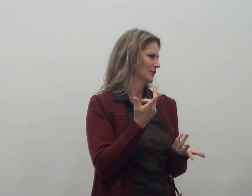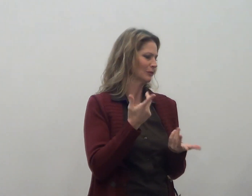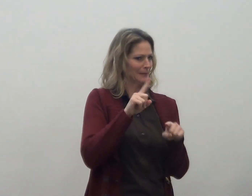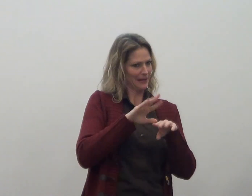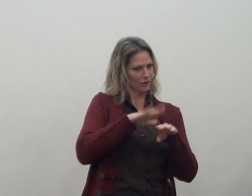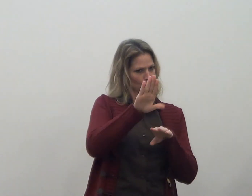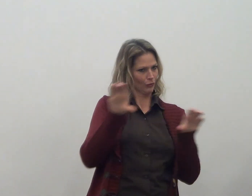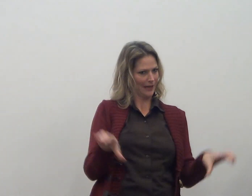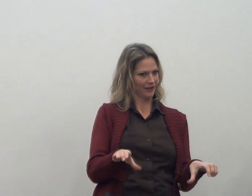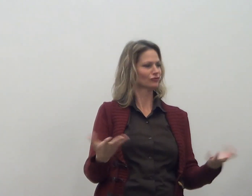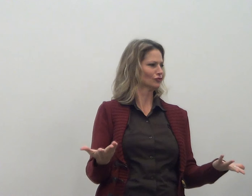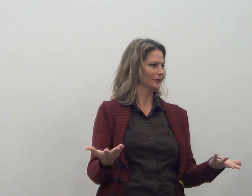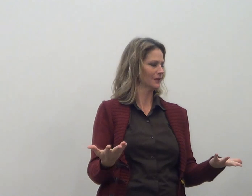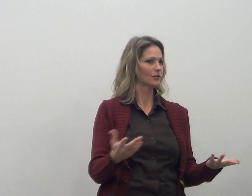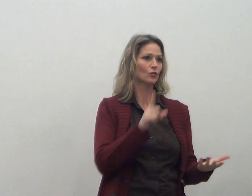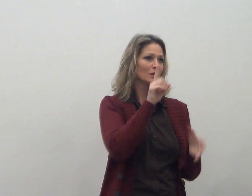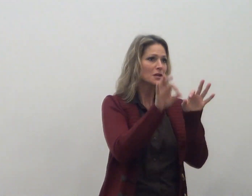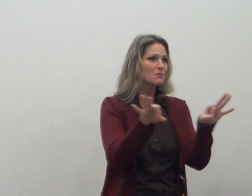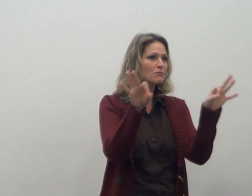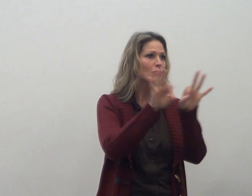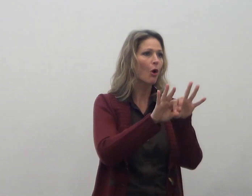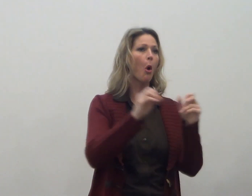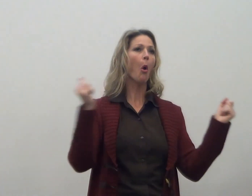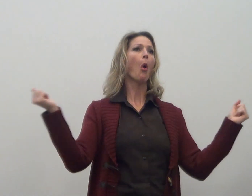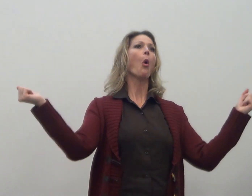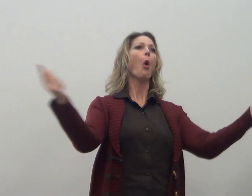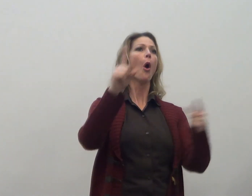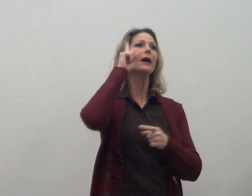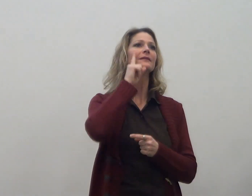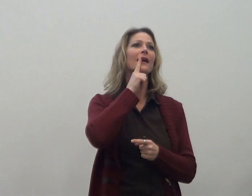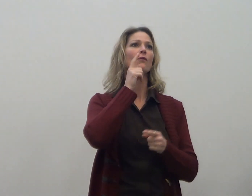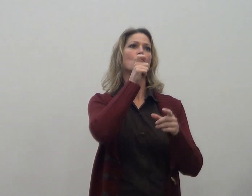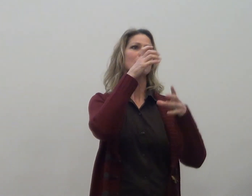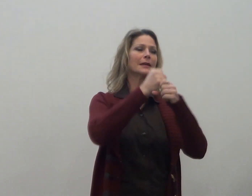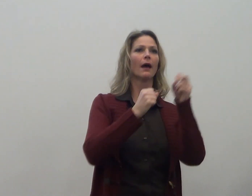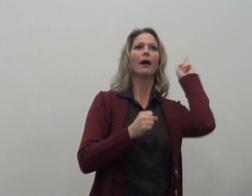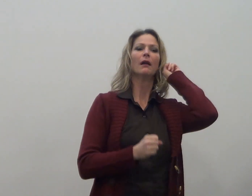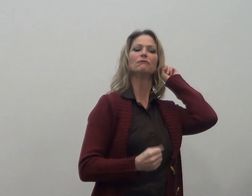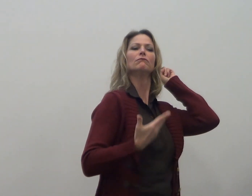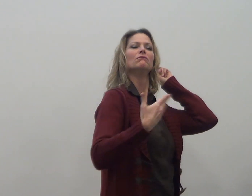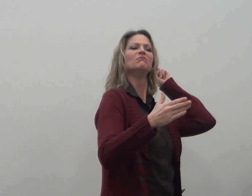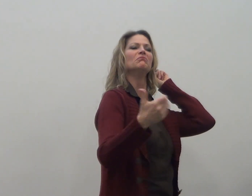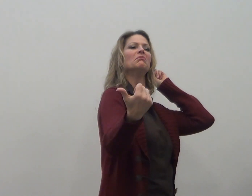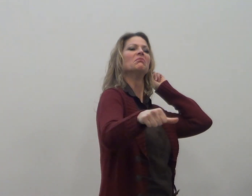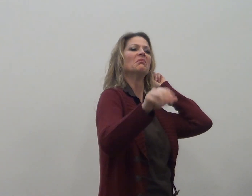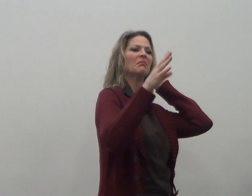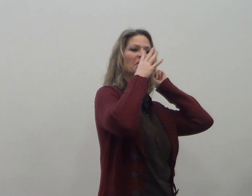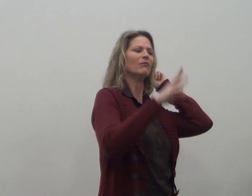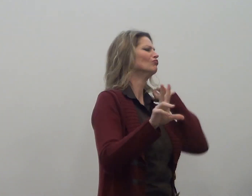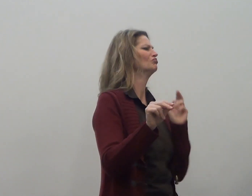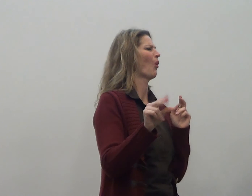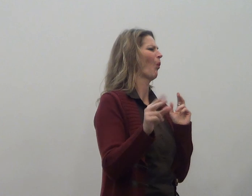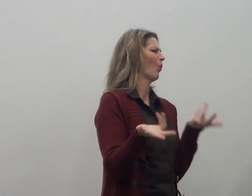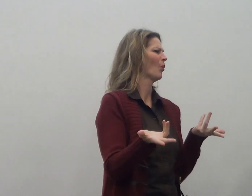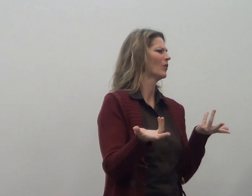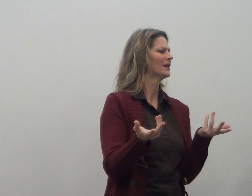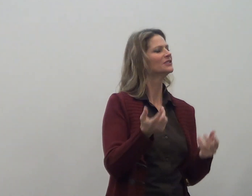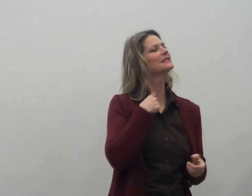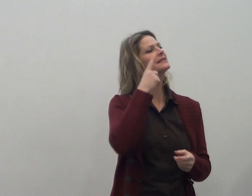So I think it's important to know that obviously not all deaf people shun cochlear implants, and I think that it is good to see it as a tool. And